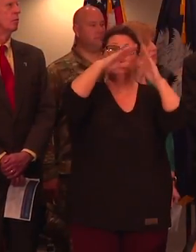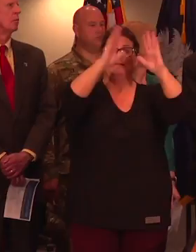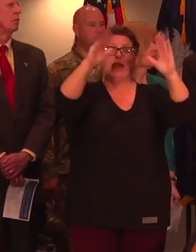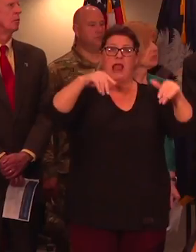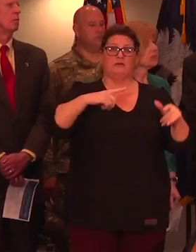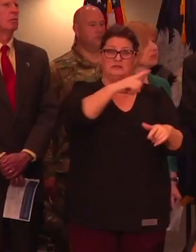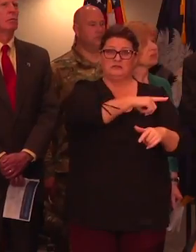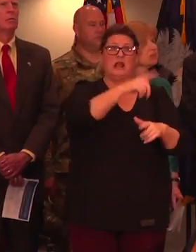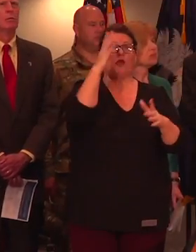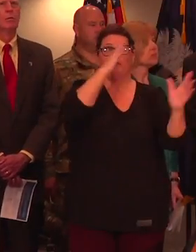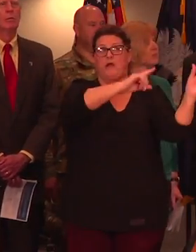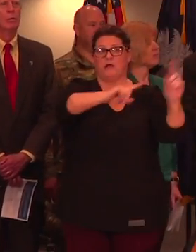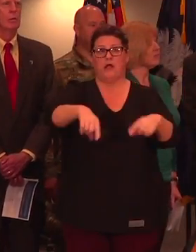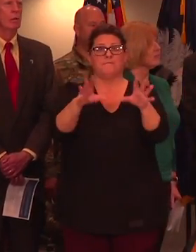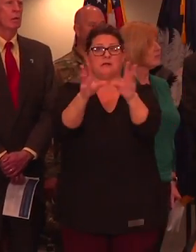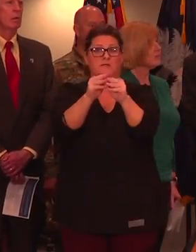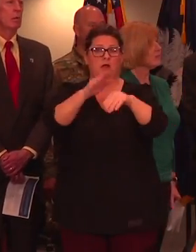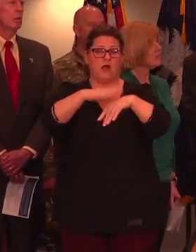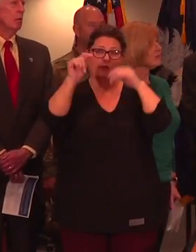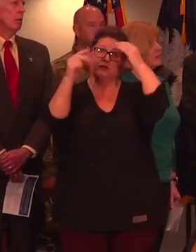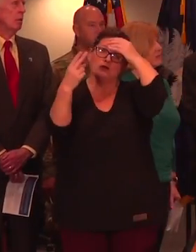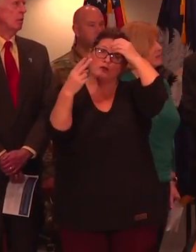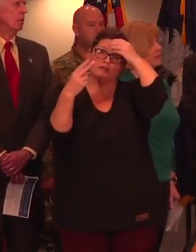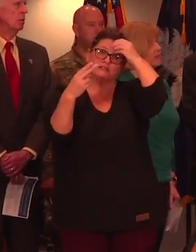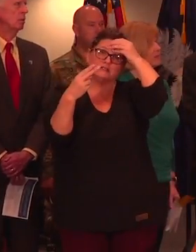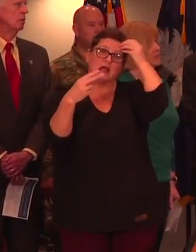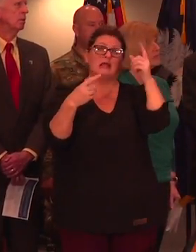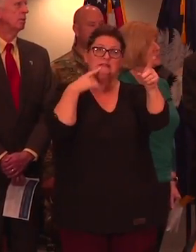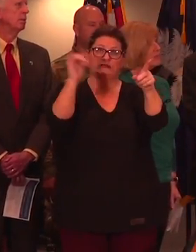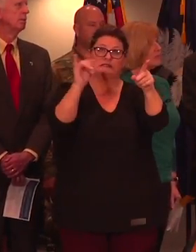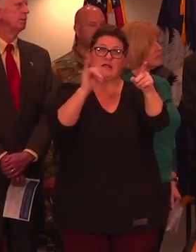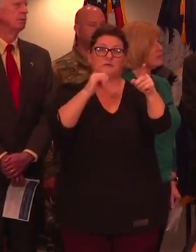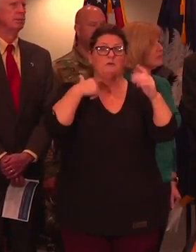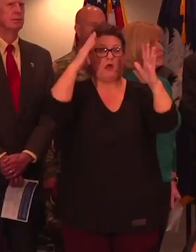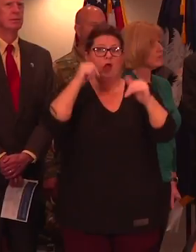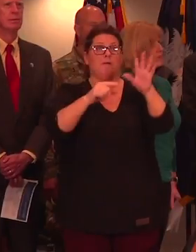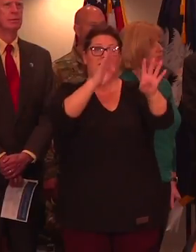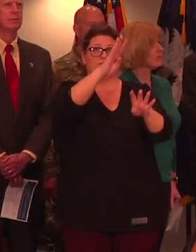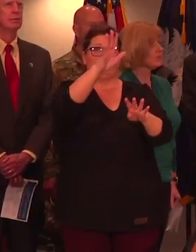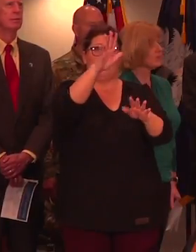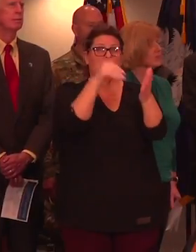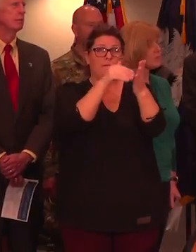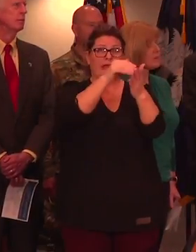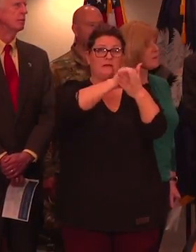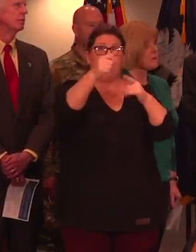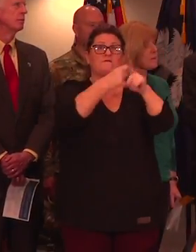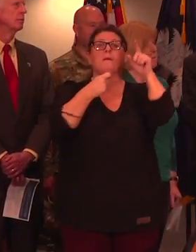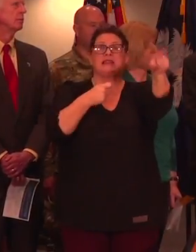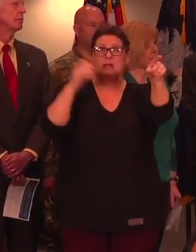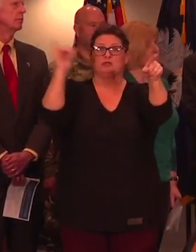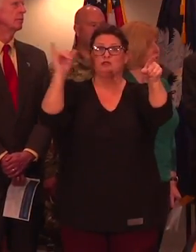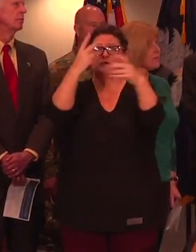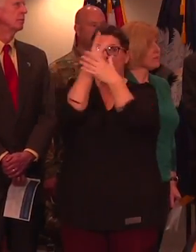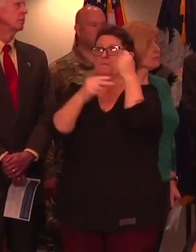on Thursday. And to do the same thing, that will give us $45 million in addition to what we're receiving from